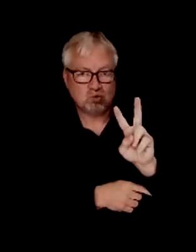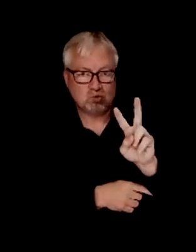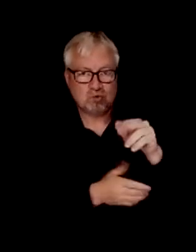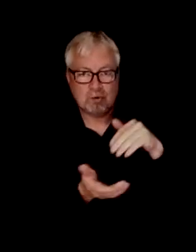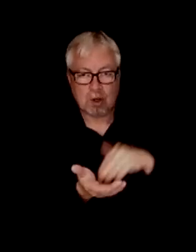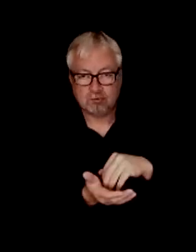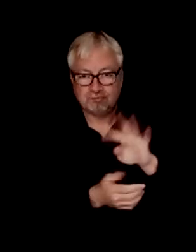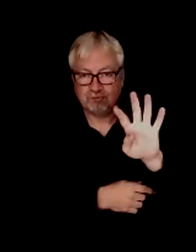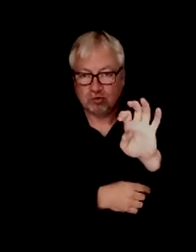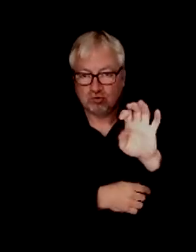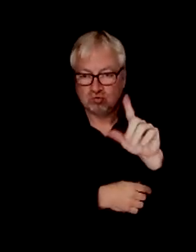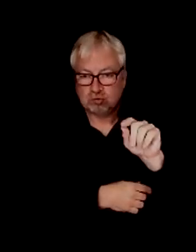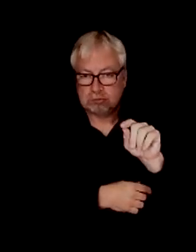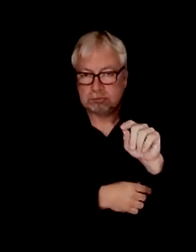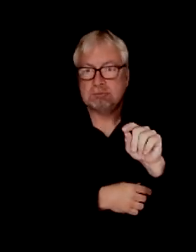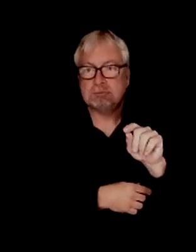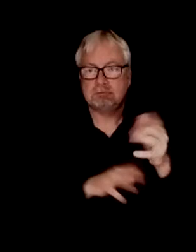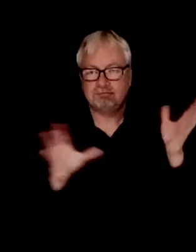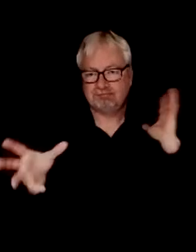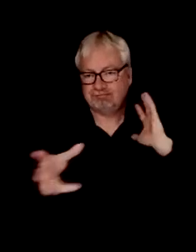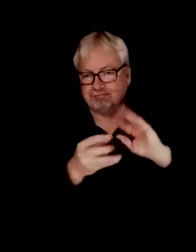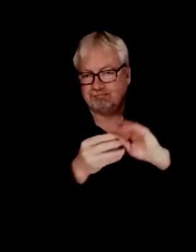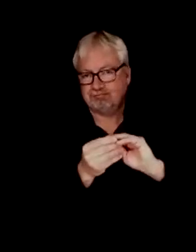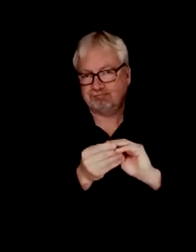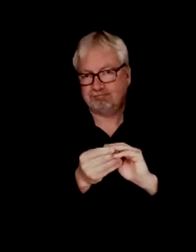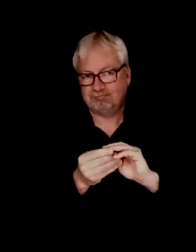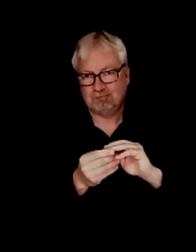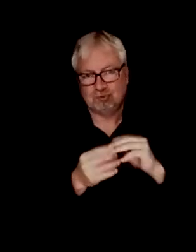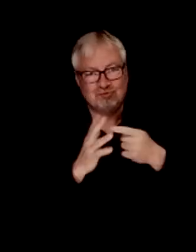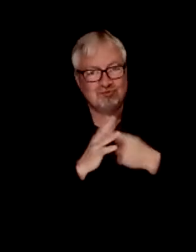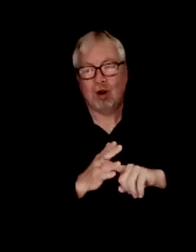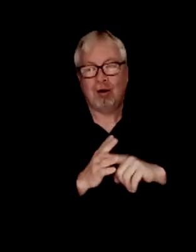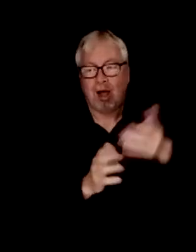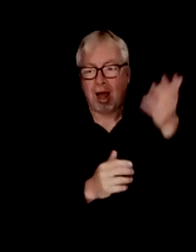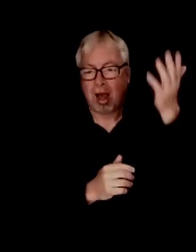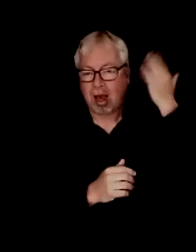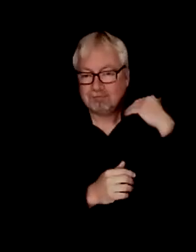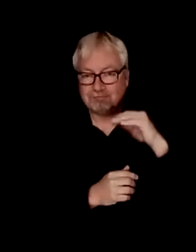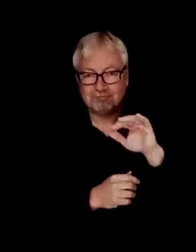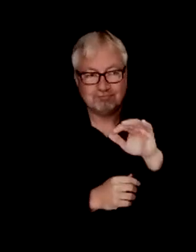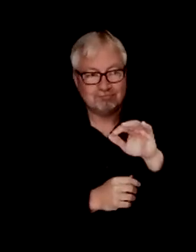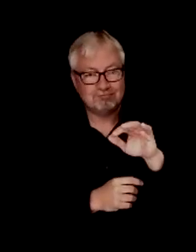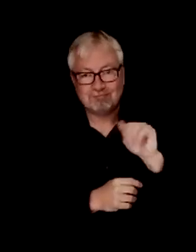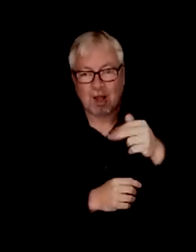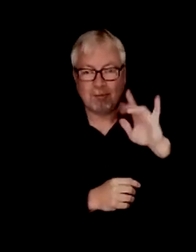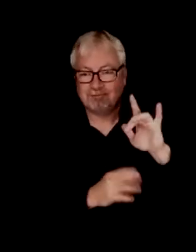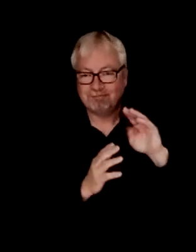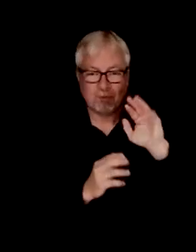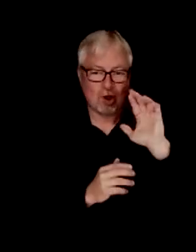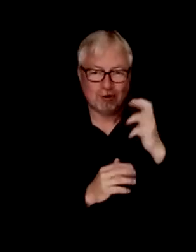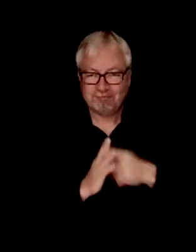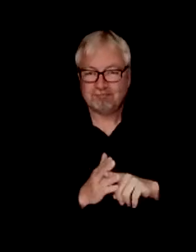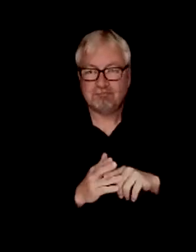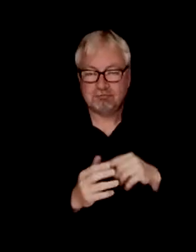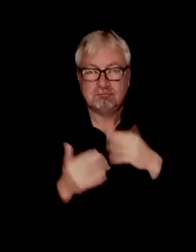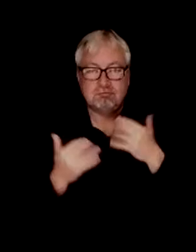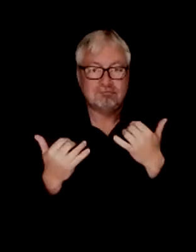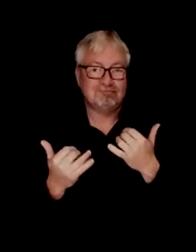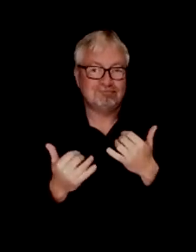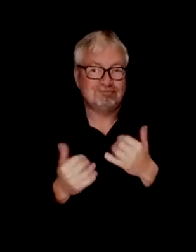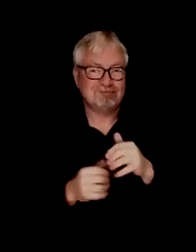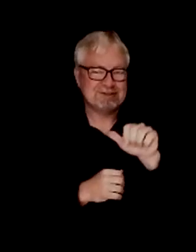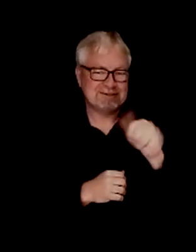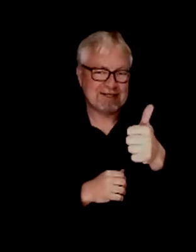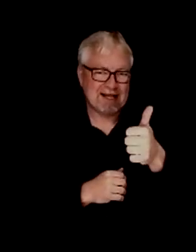cumulative cases since the start of the pandemic. Unfortunately, we are reporting another 10 COVID-19 deaths today, bringing